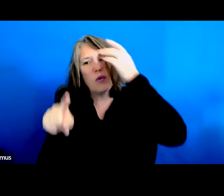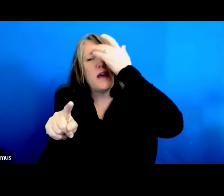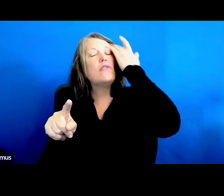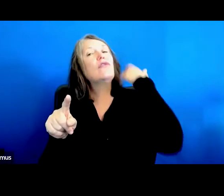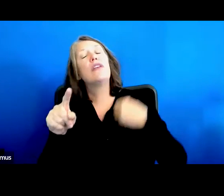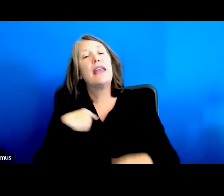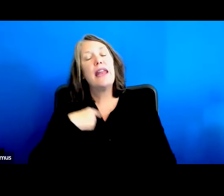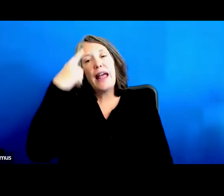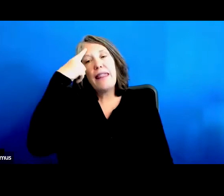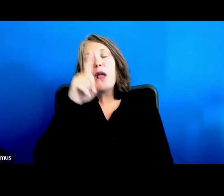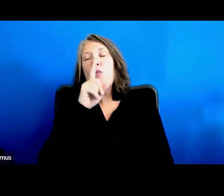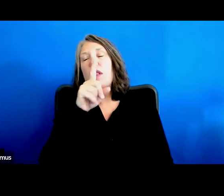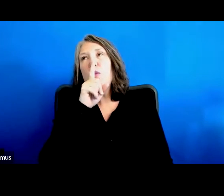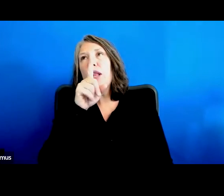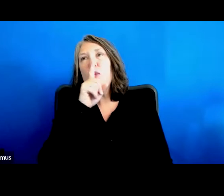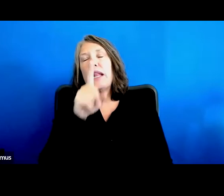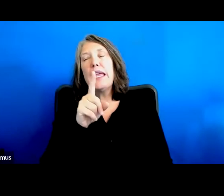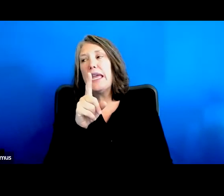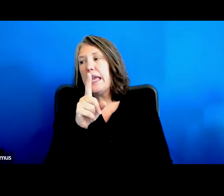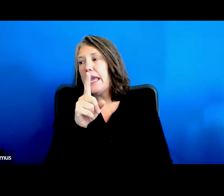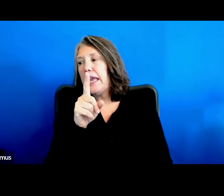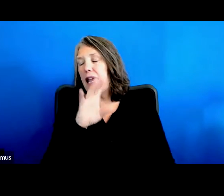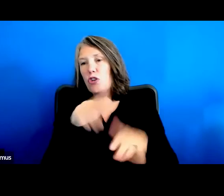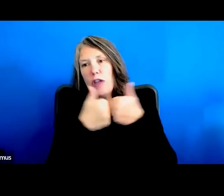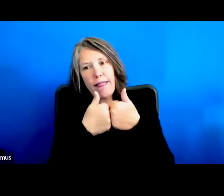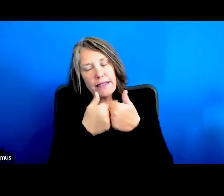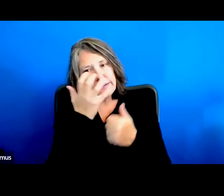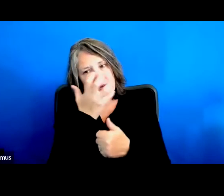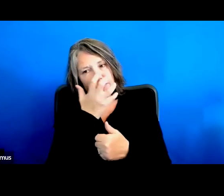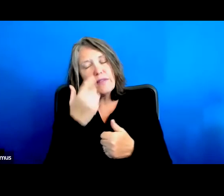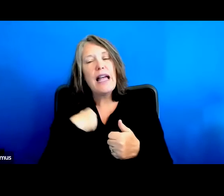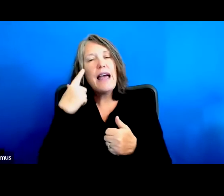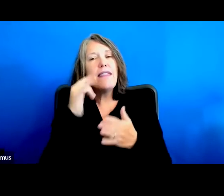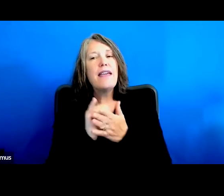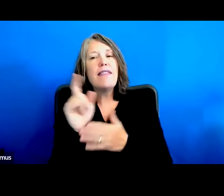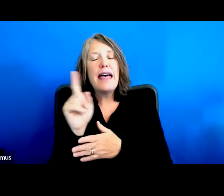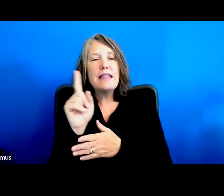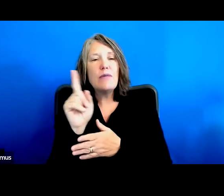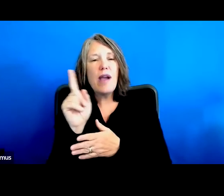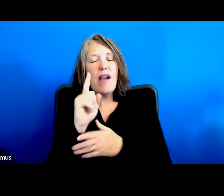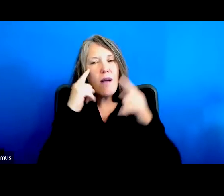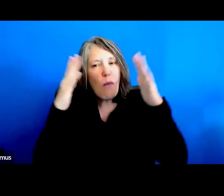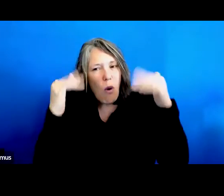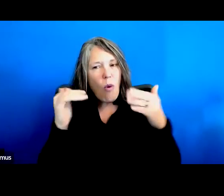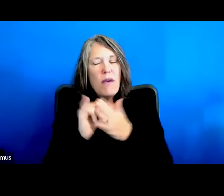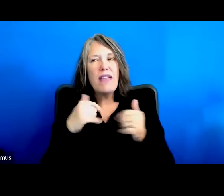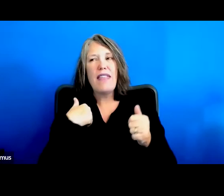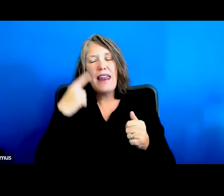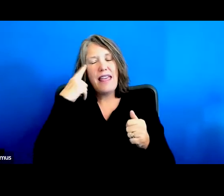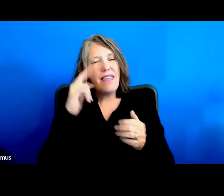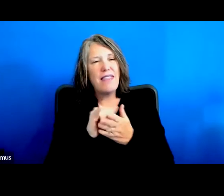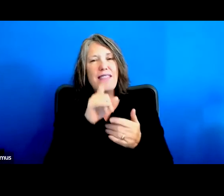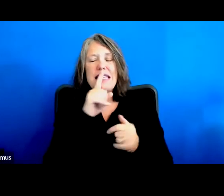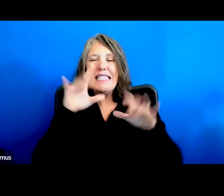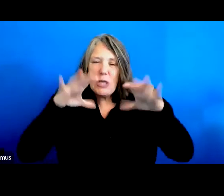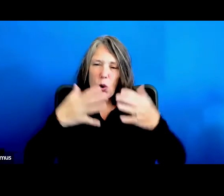I think really, really challenging. I think that's where I'm hoping that I think this is a